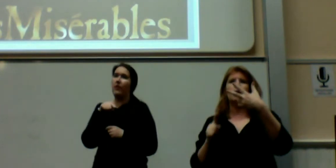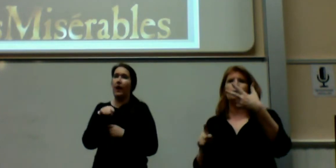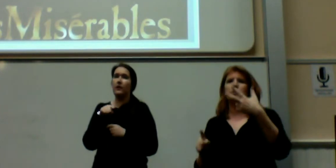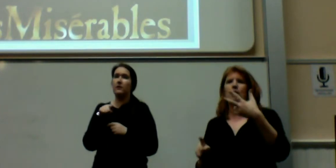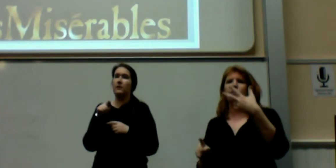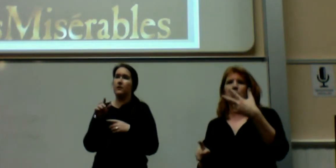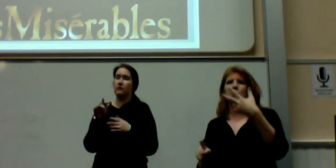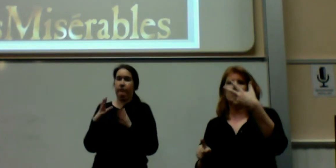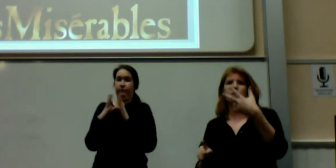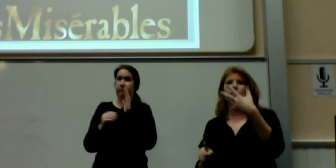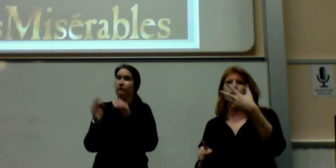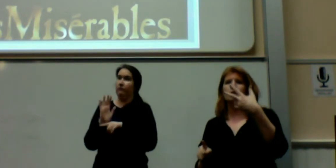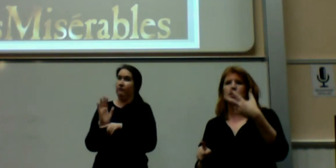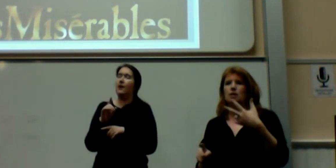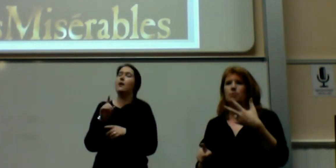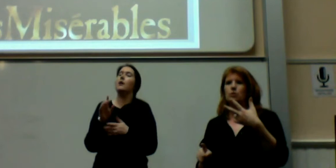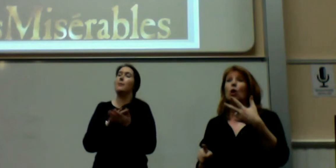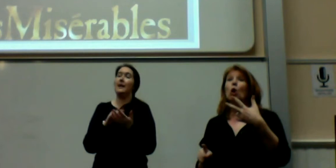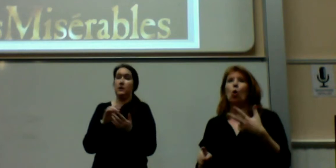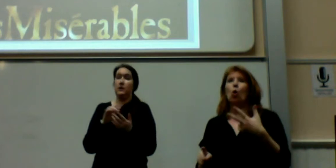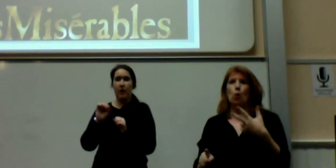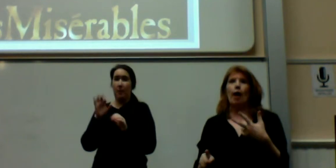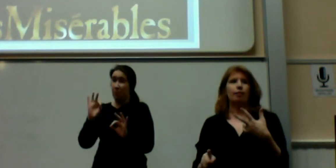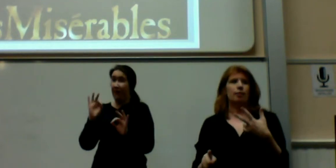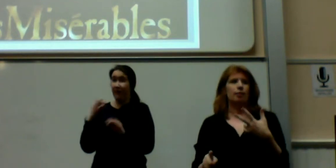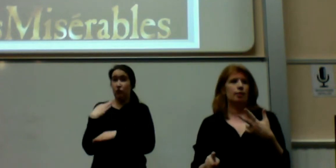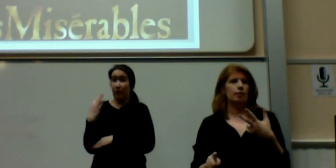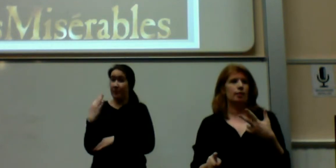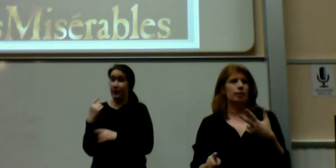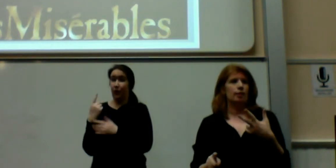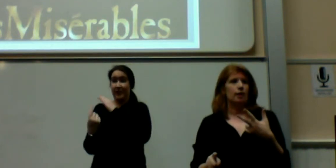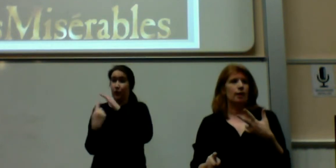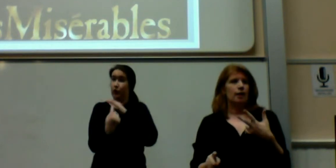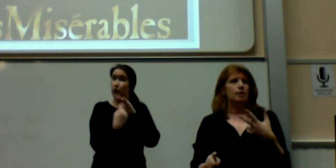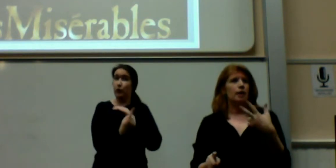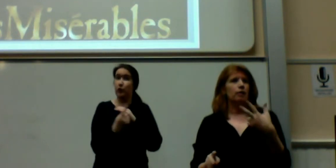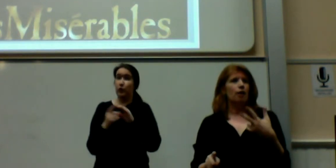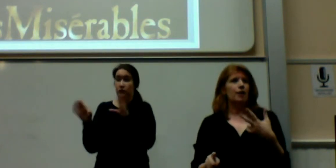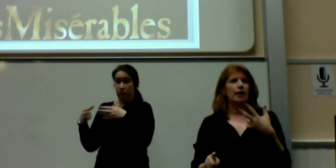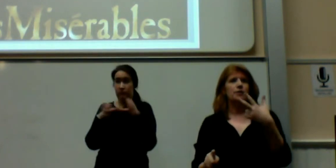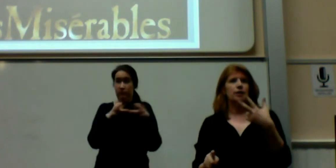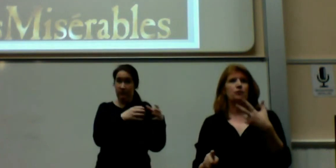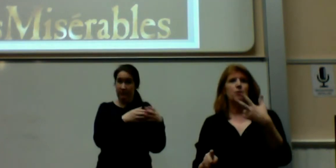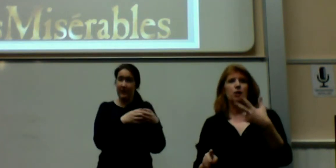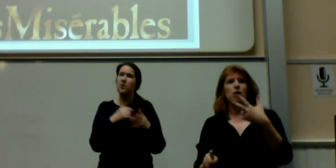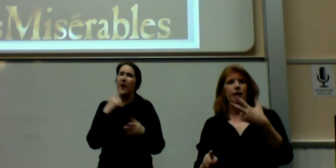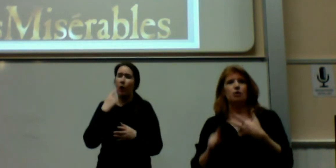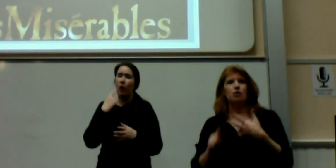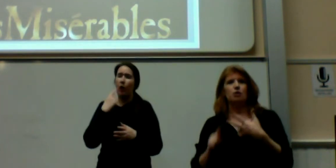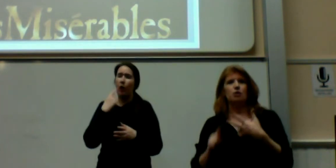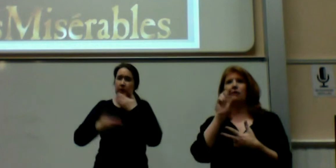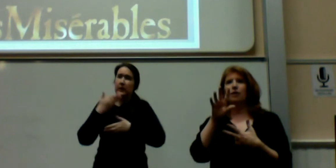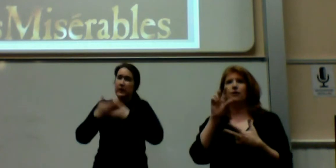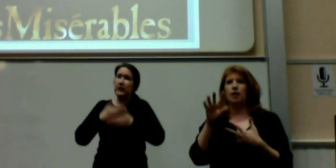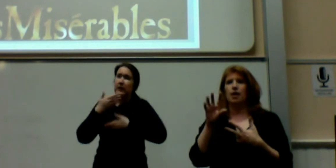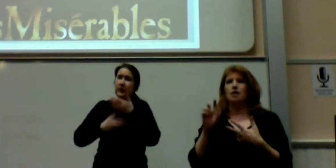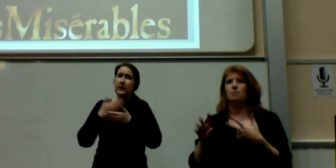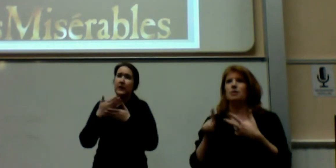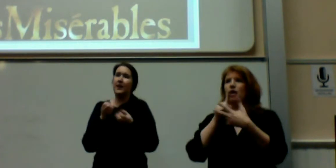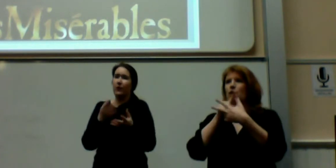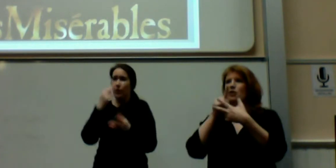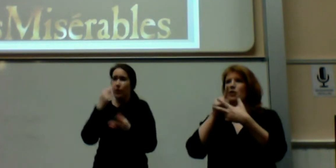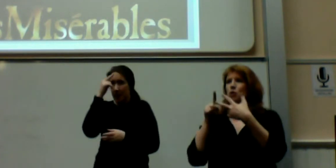these types of ethical reasoning schemes quite well. And And I thought that instead of me trying to rattle off